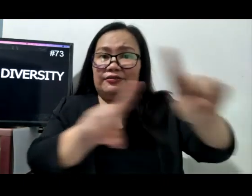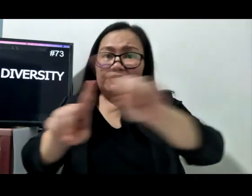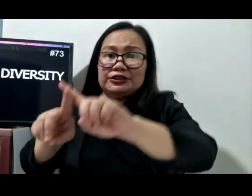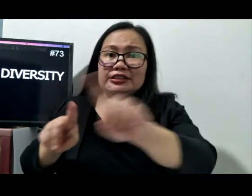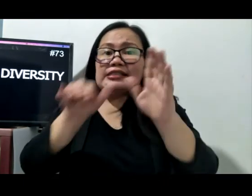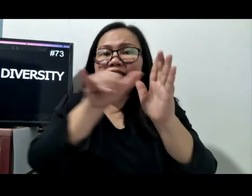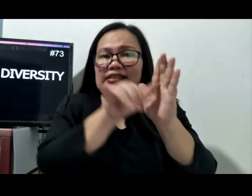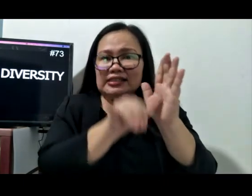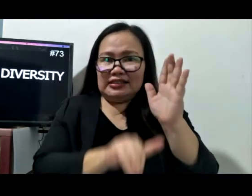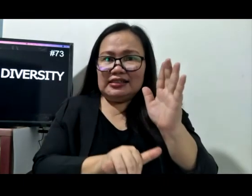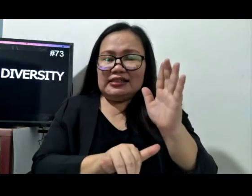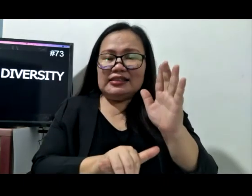Diversity.